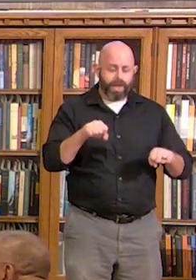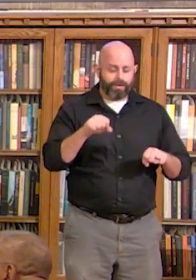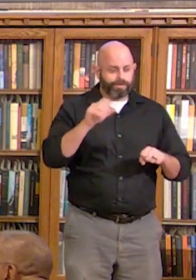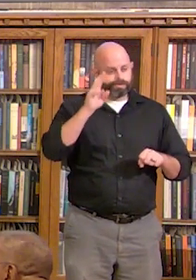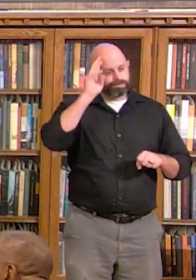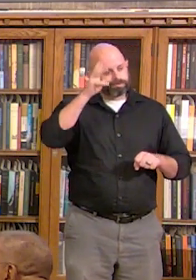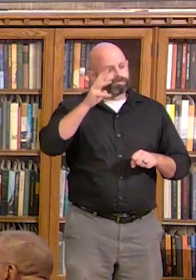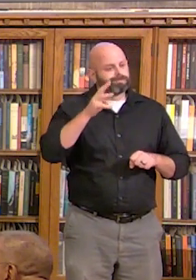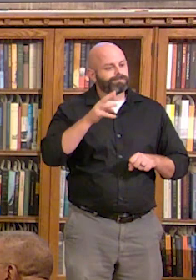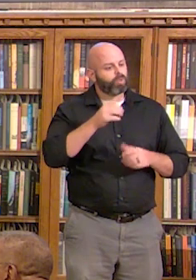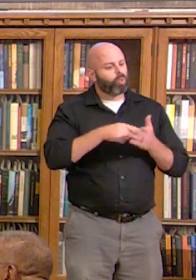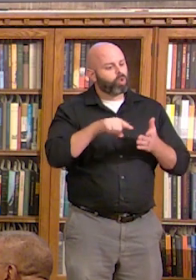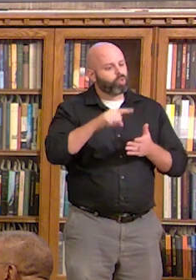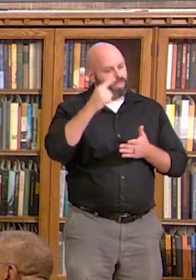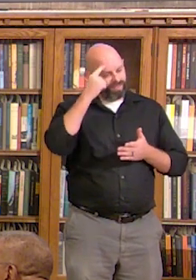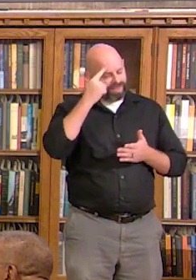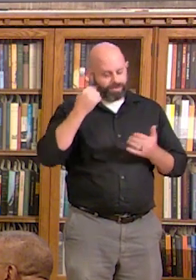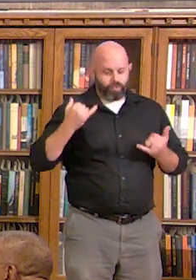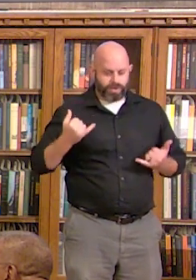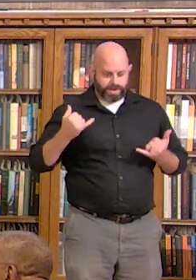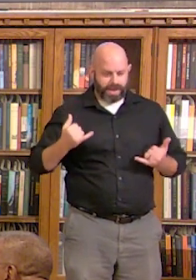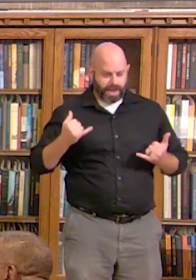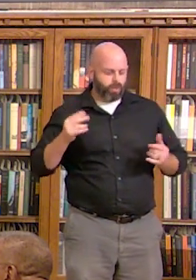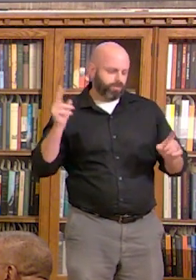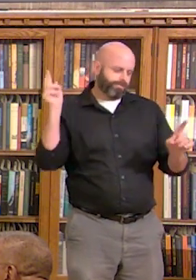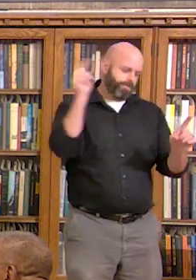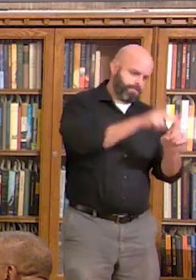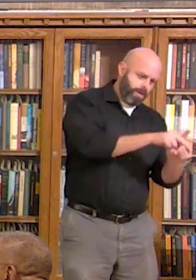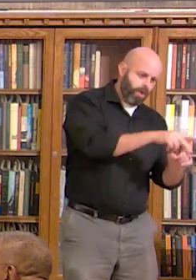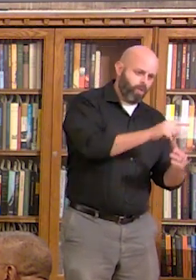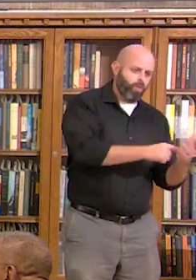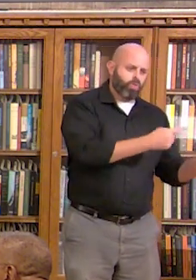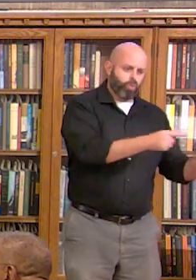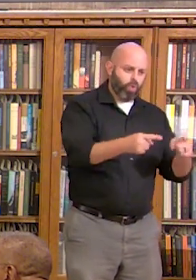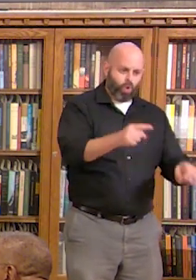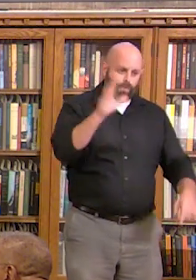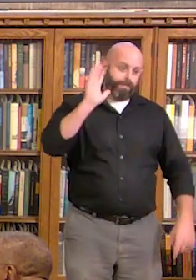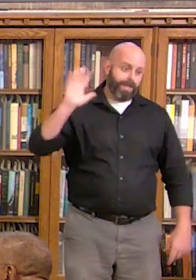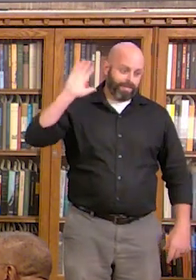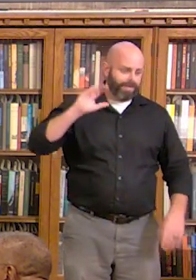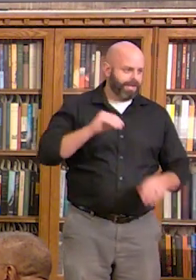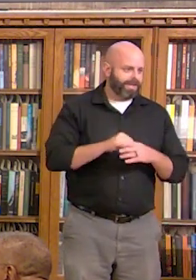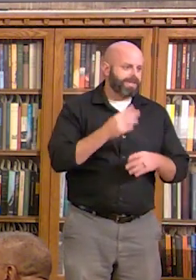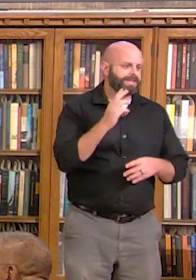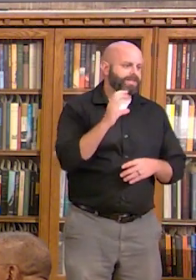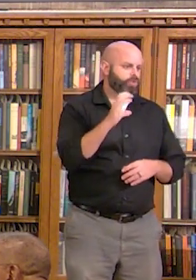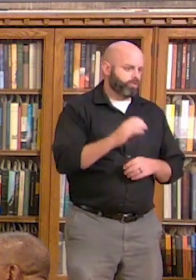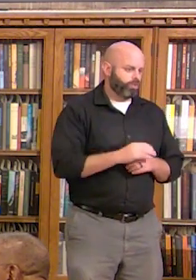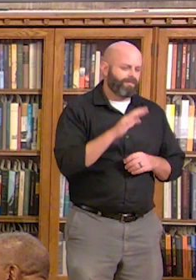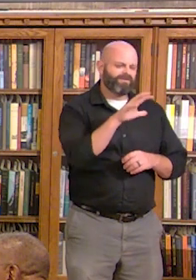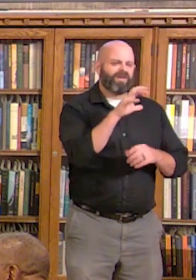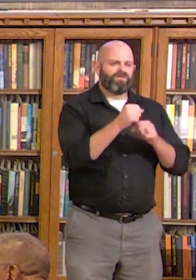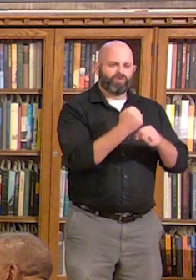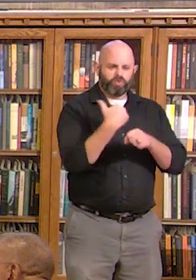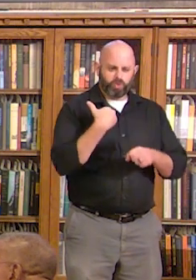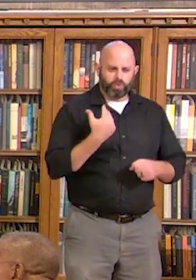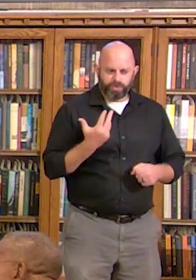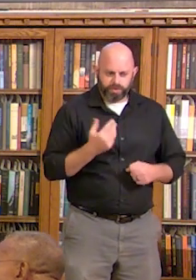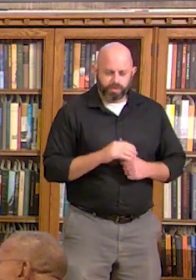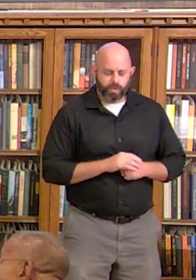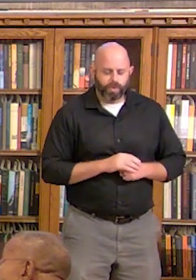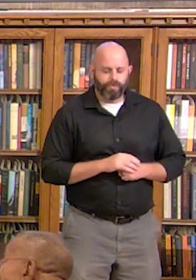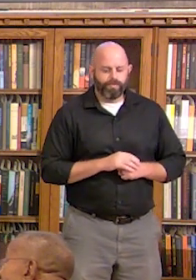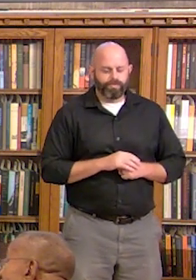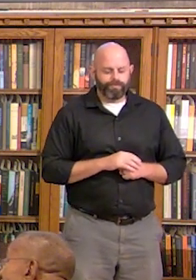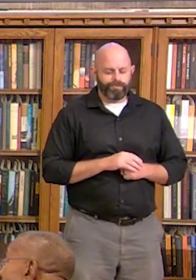what you think in the 21st century onto what was going on in the 16th century so